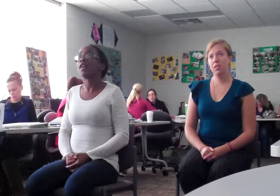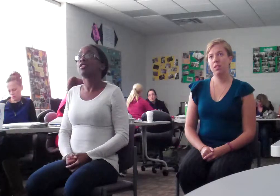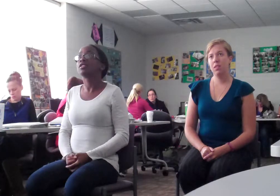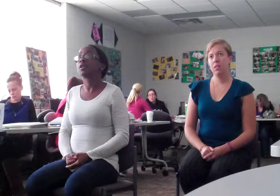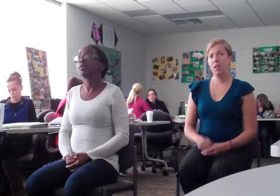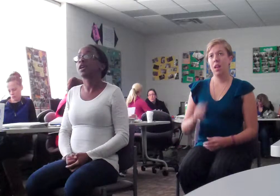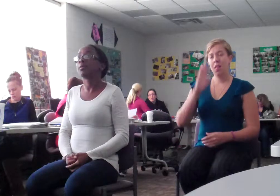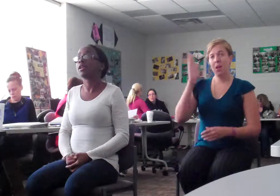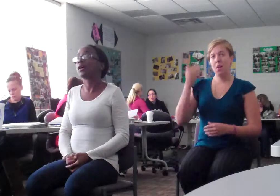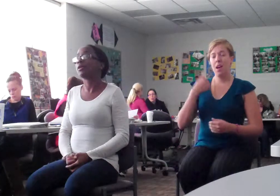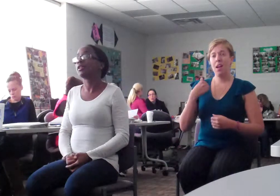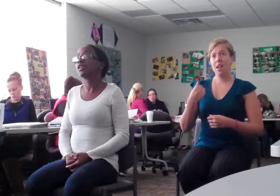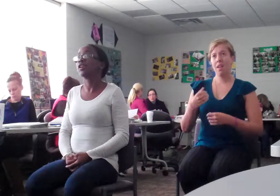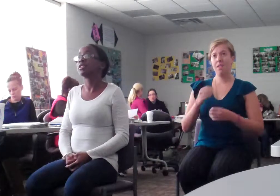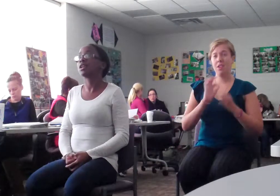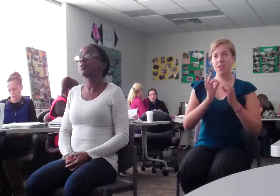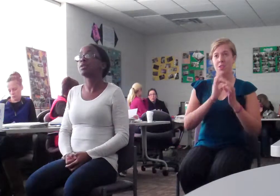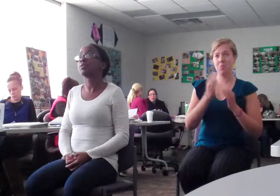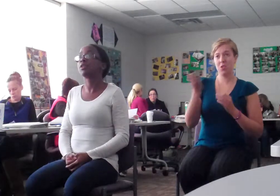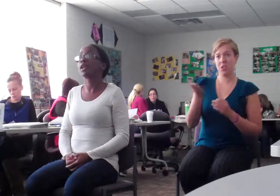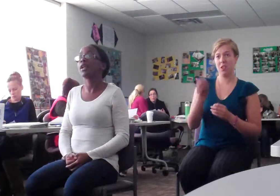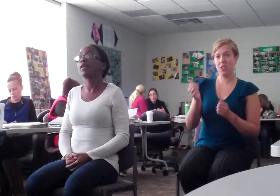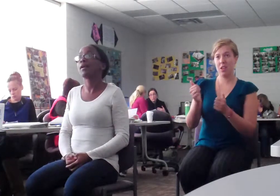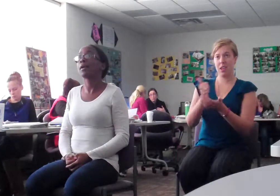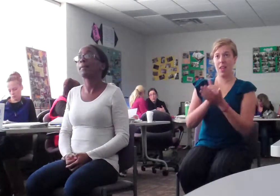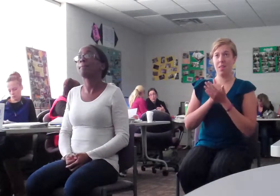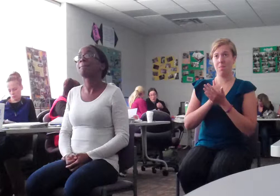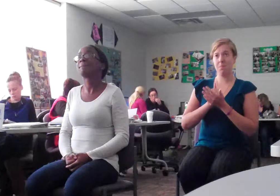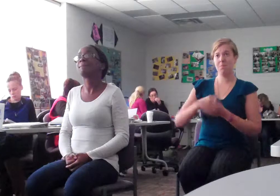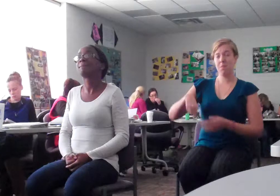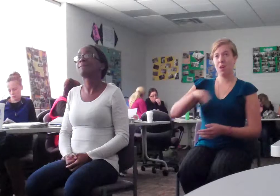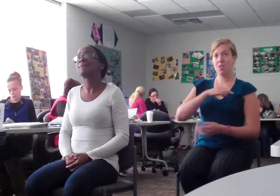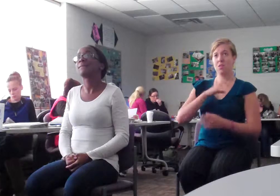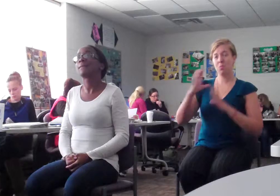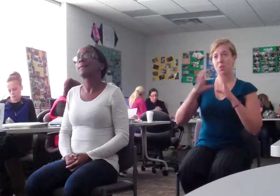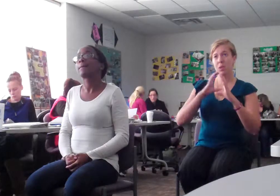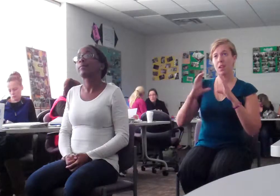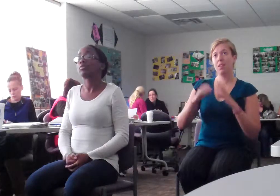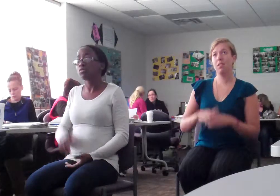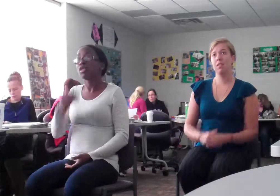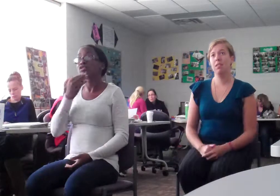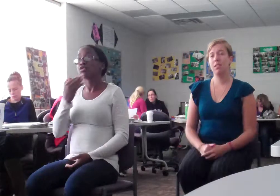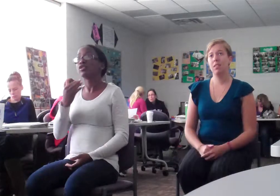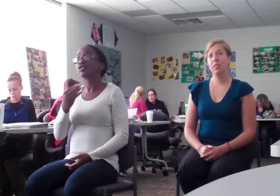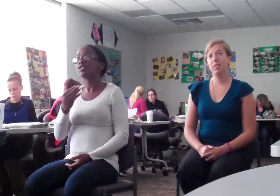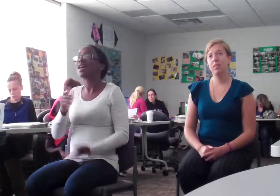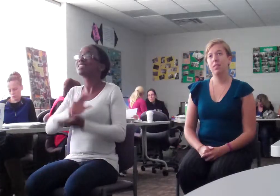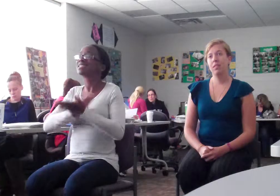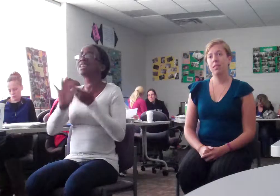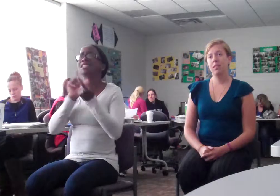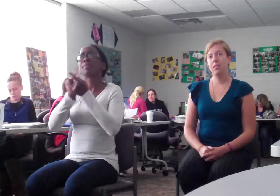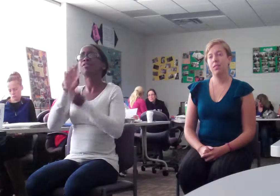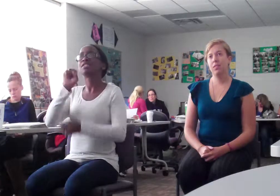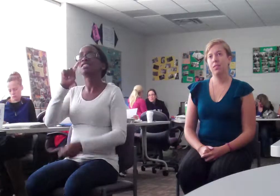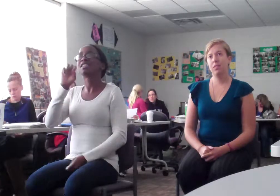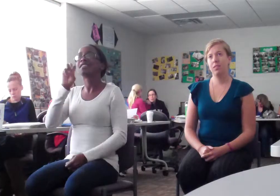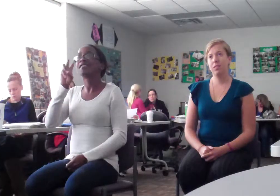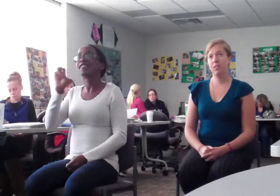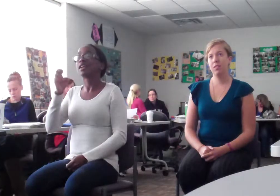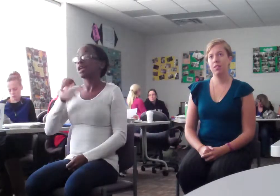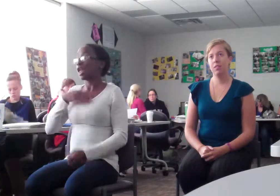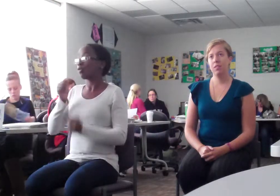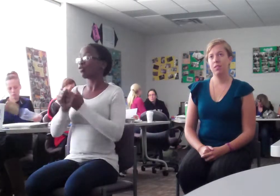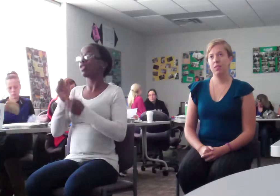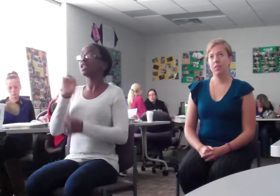I have an interpreter coming here to help us communicate. That's good. Nice to meet you, Steve. And I'm with